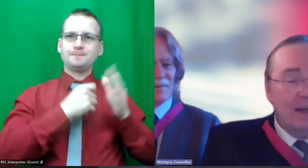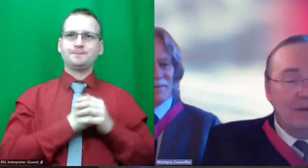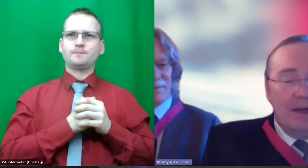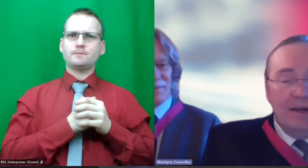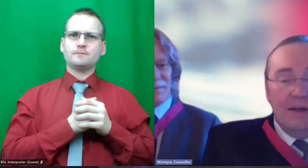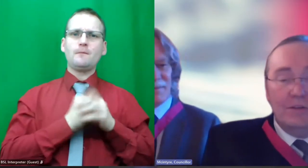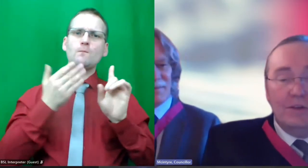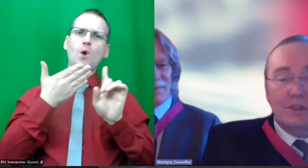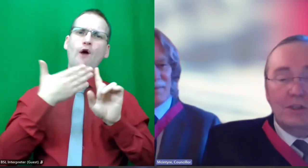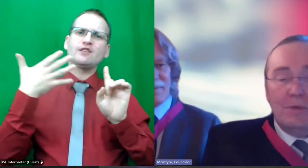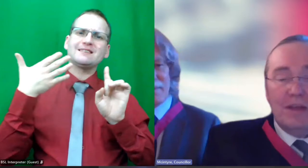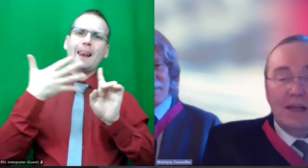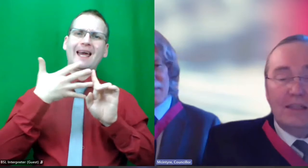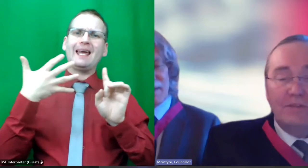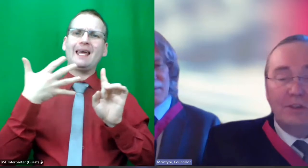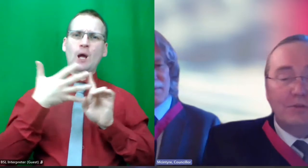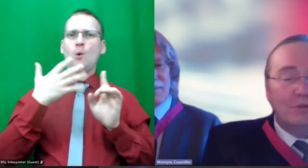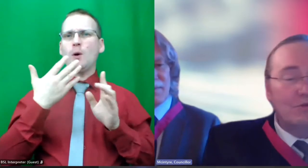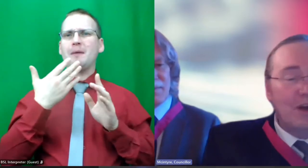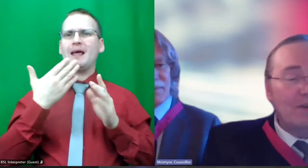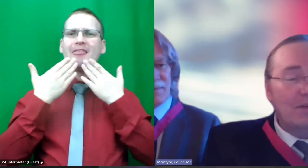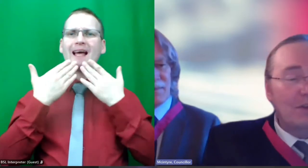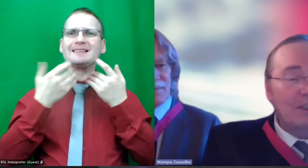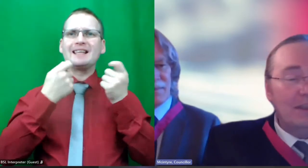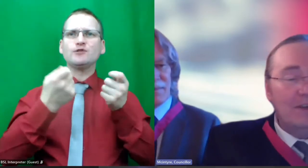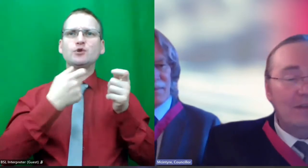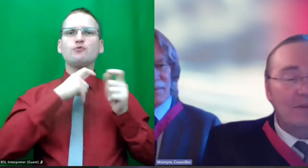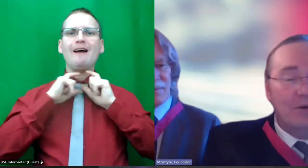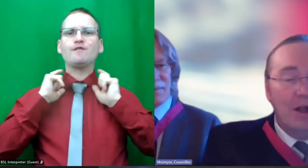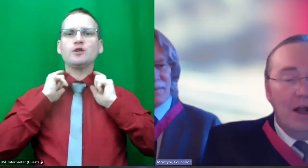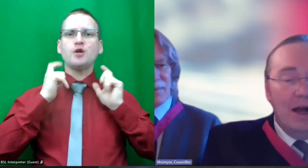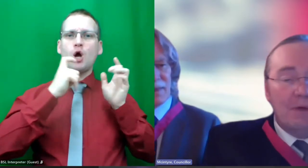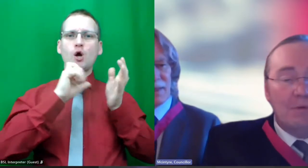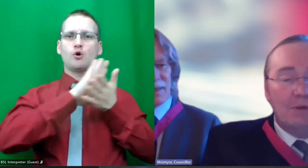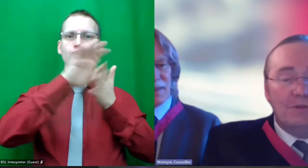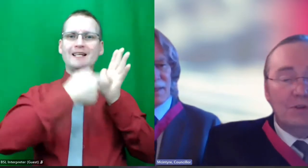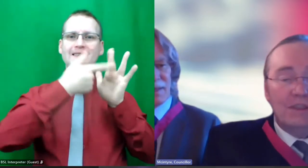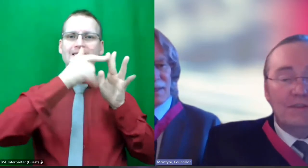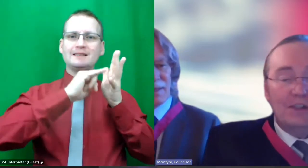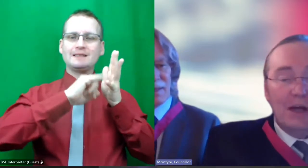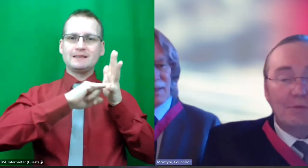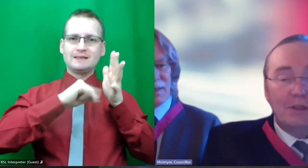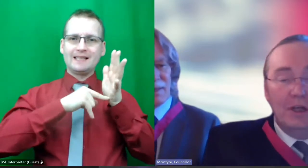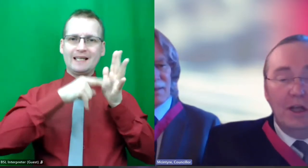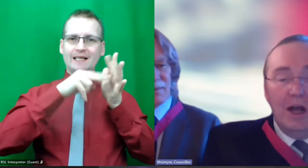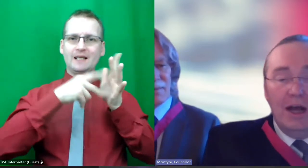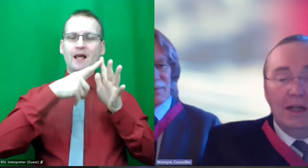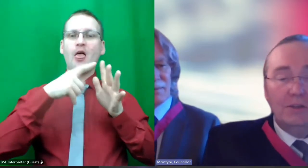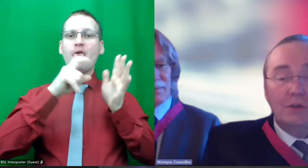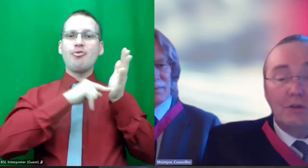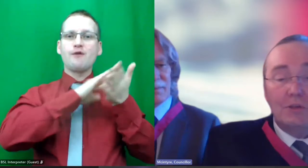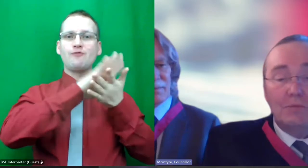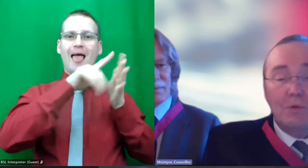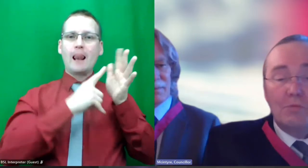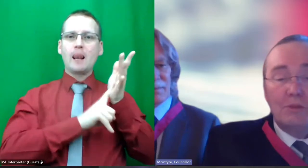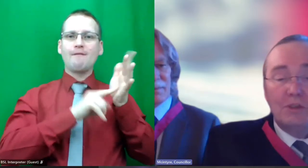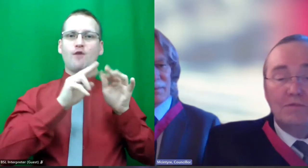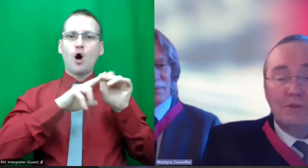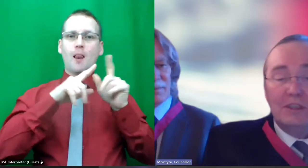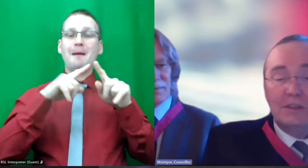Obviously, there's got to be thanksgiving to Reverend Christine Threfel, my wonderful civic chaplain, and to